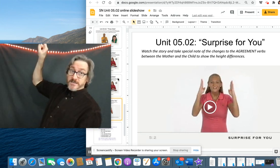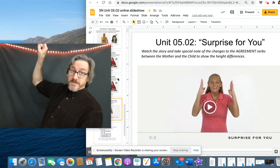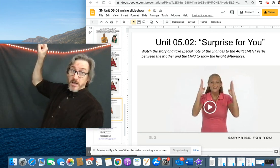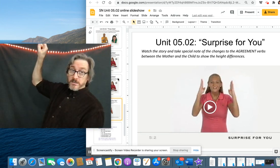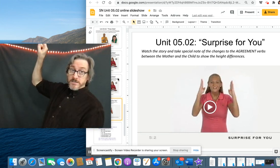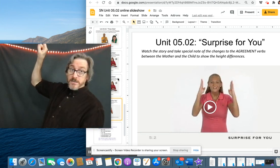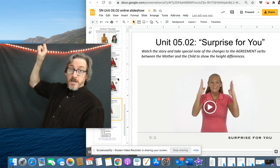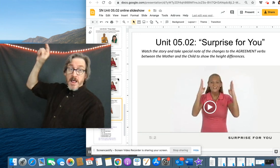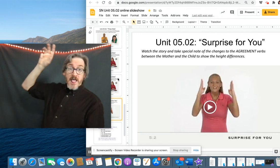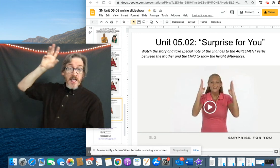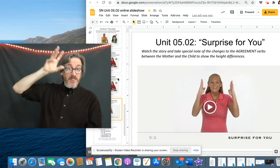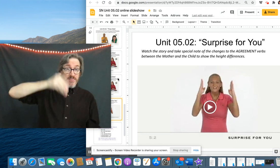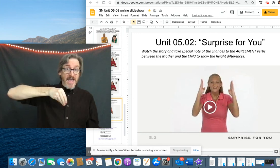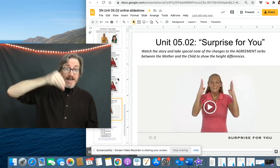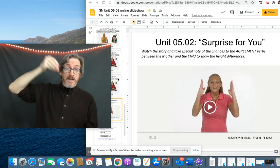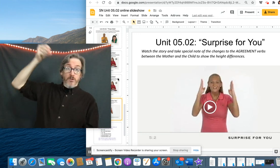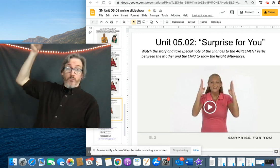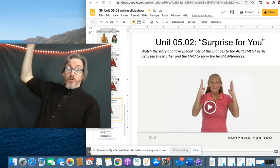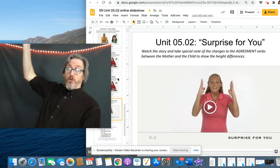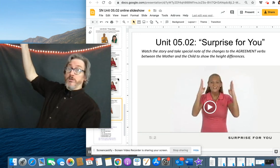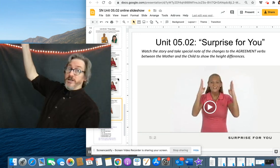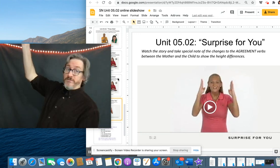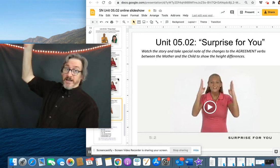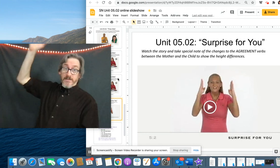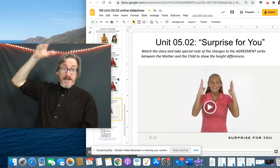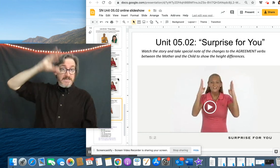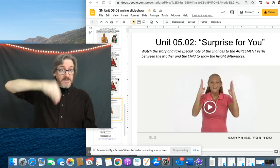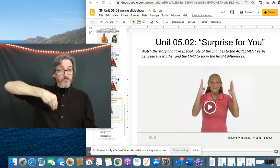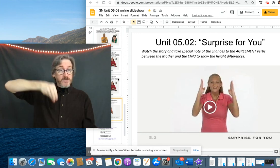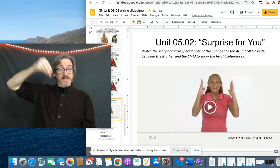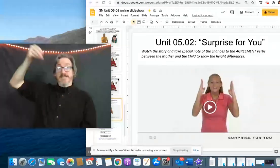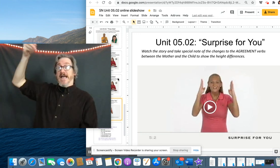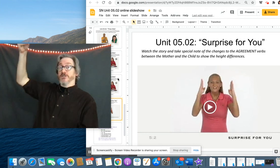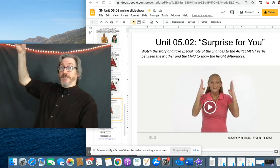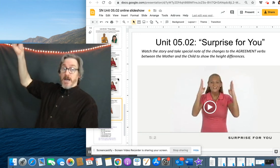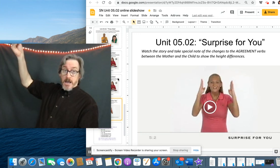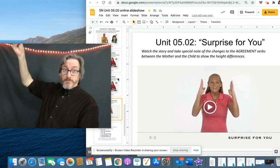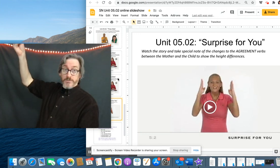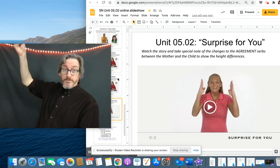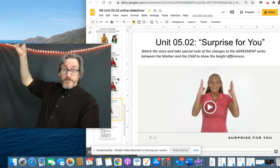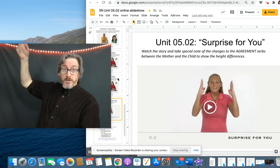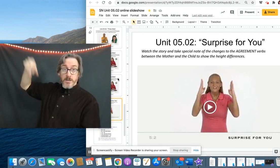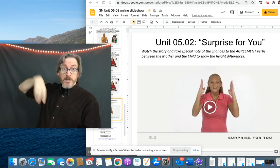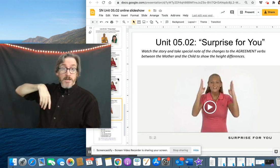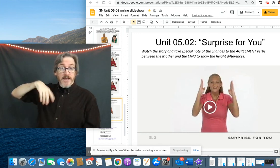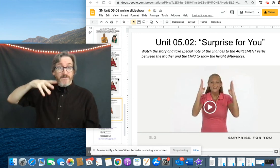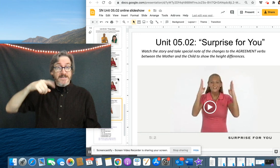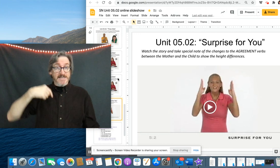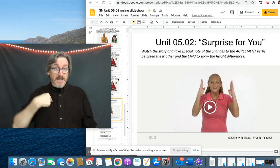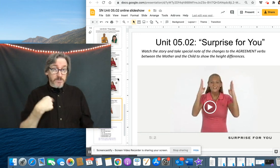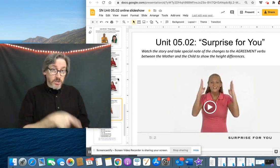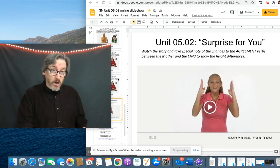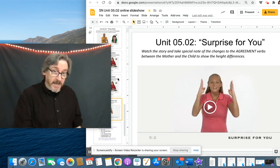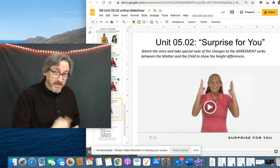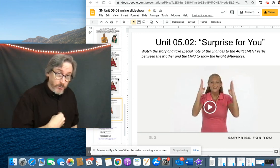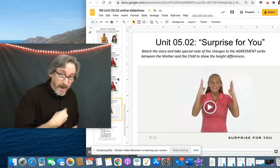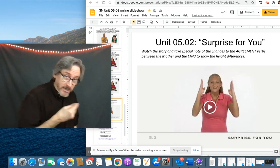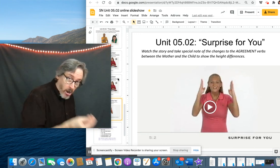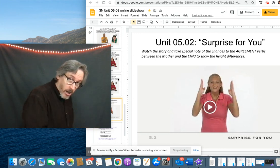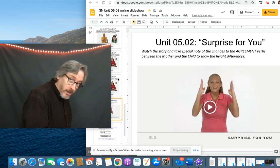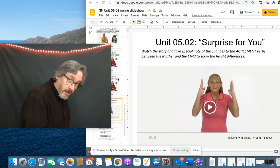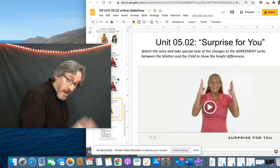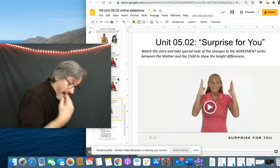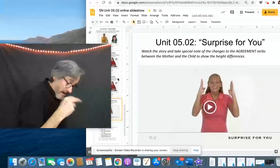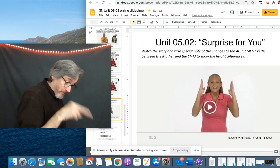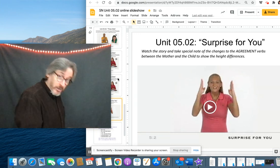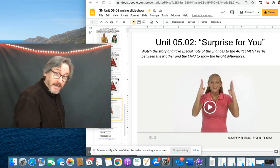to an adult, that role shifting, that difference is actually up. If it's I was talking to my